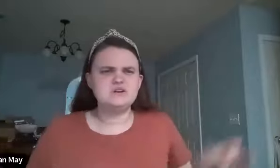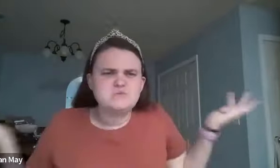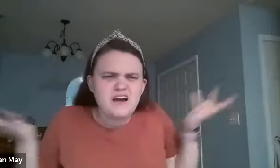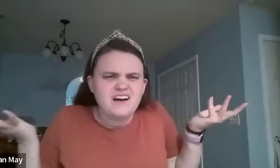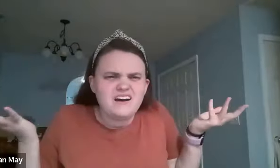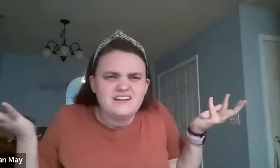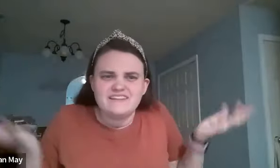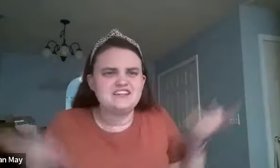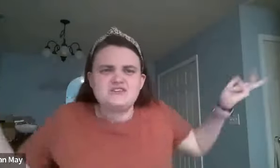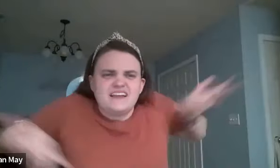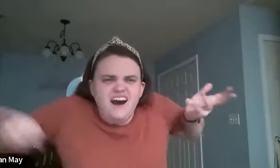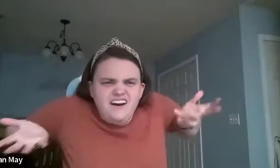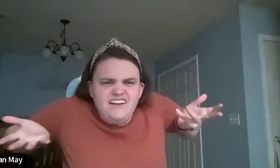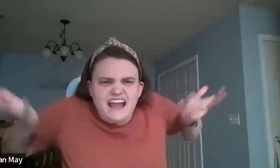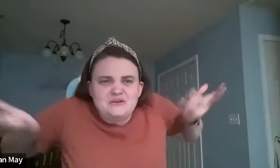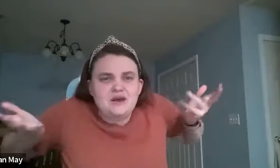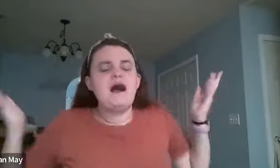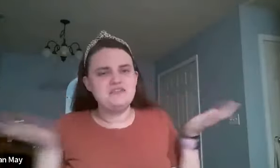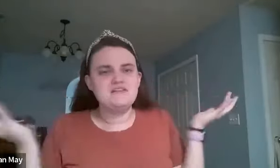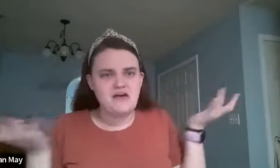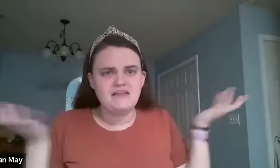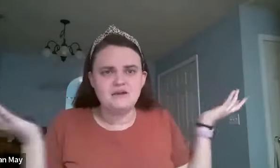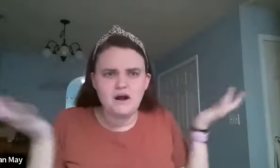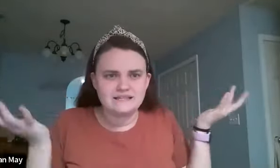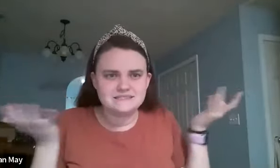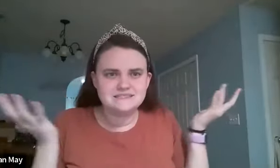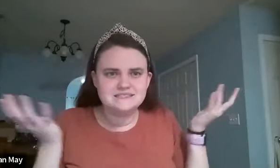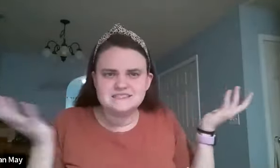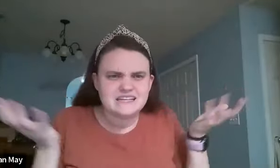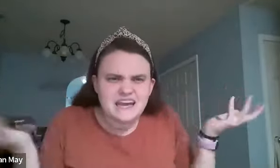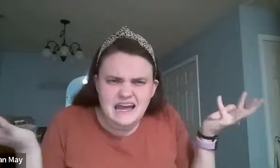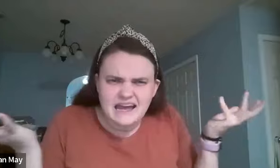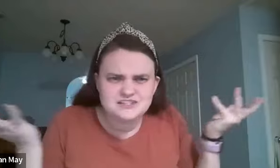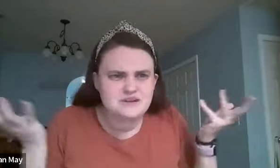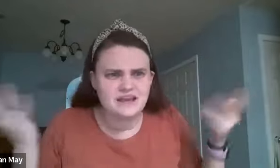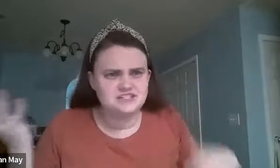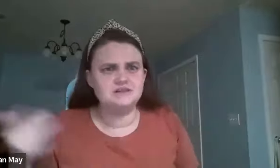goes, what? Like, they're like, huh? Like, I don't know. I think of that, like what? Like, I do not catch on.